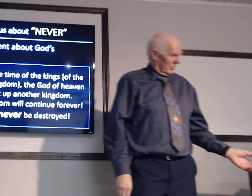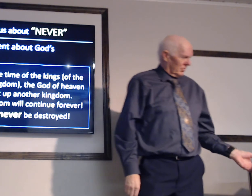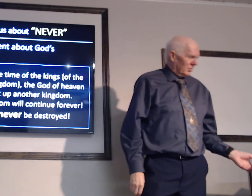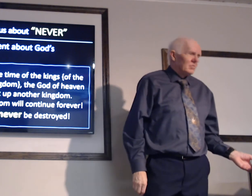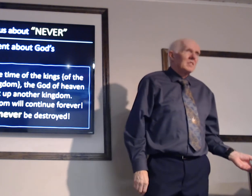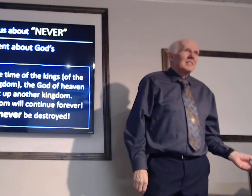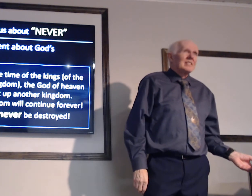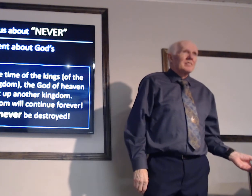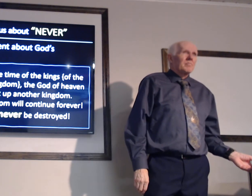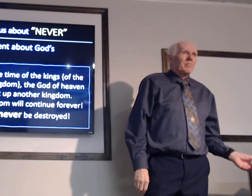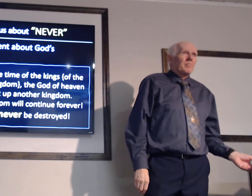his church.